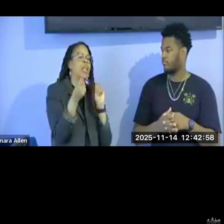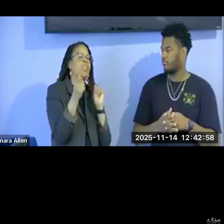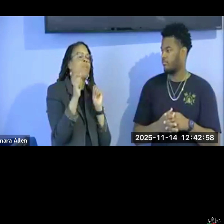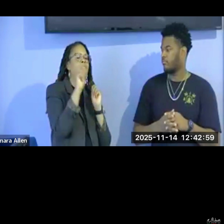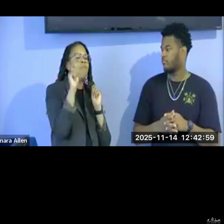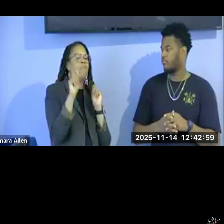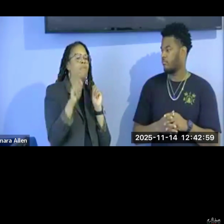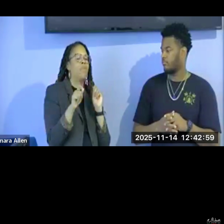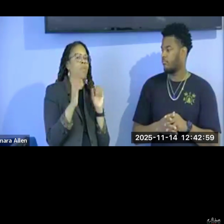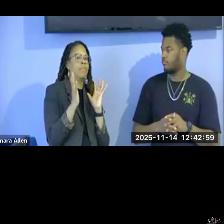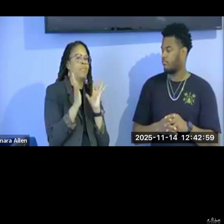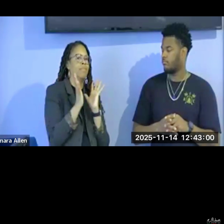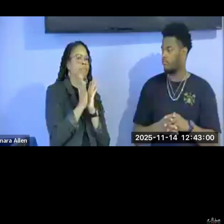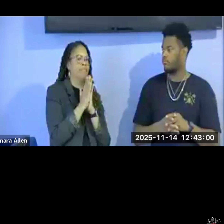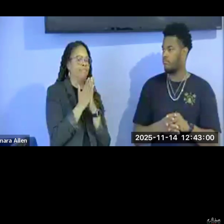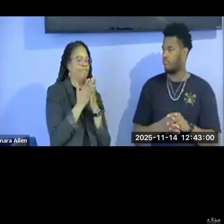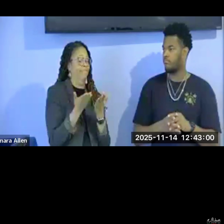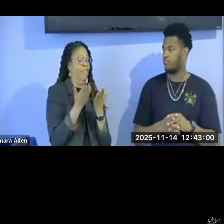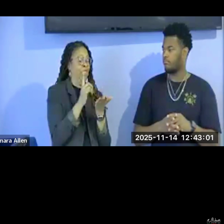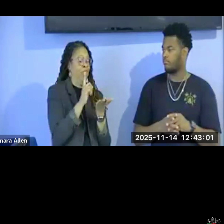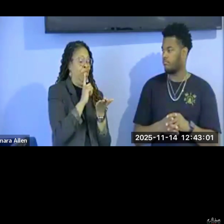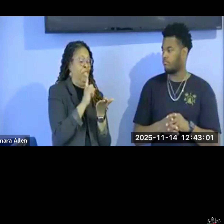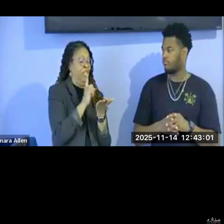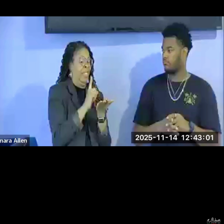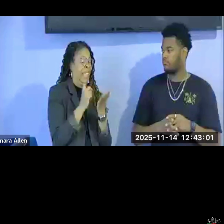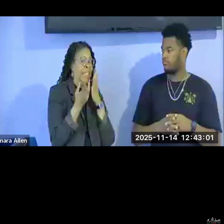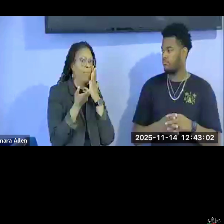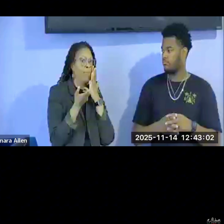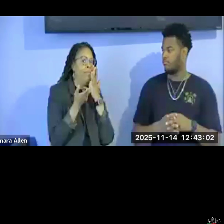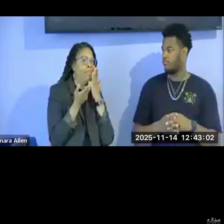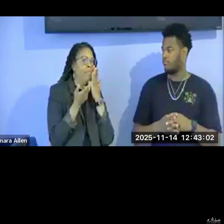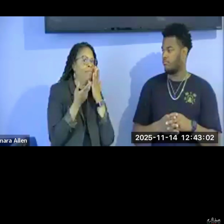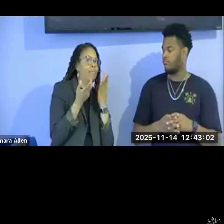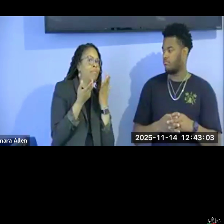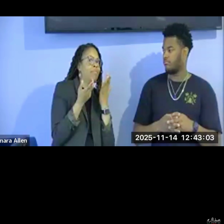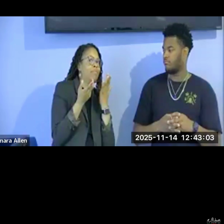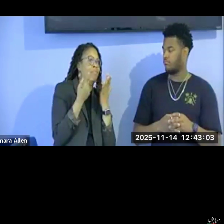experience, and the system isn't going to change.